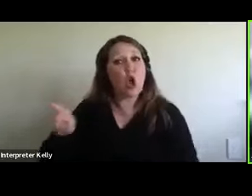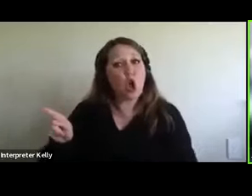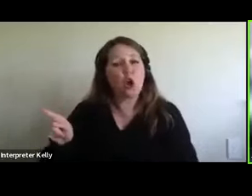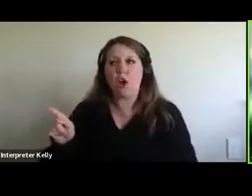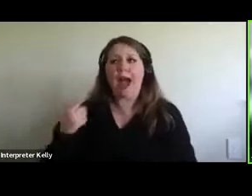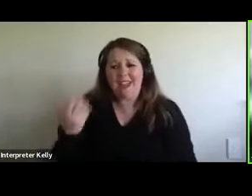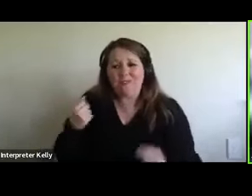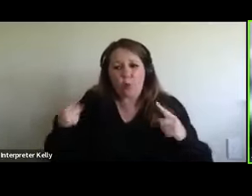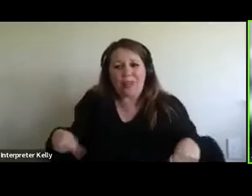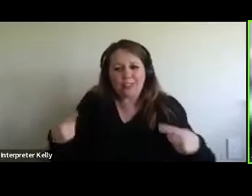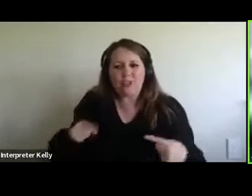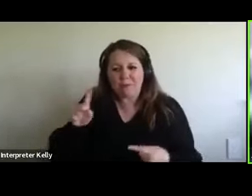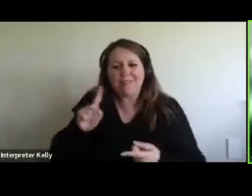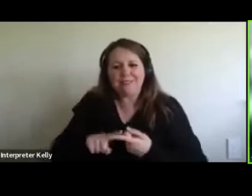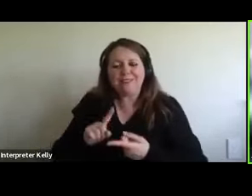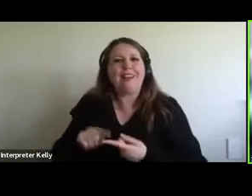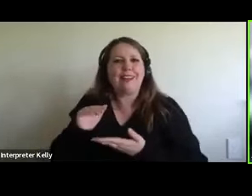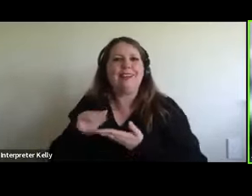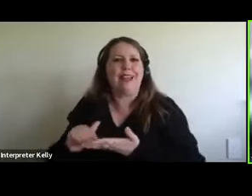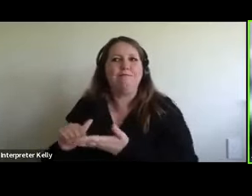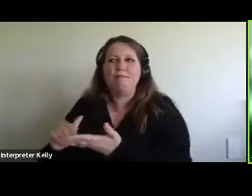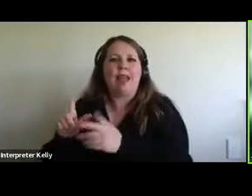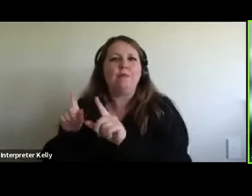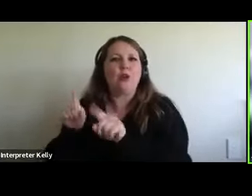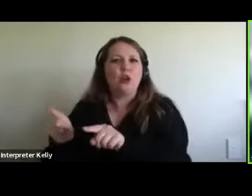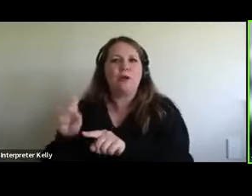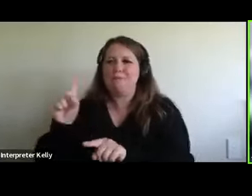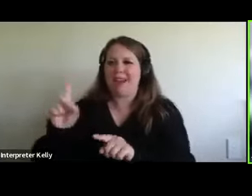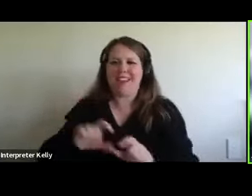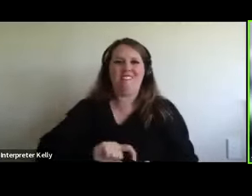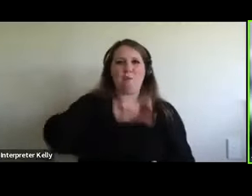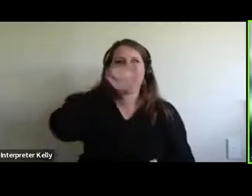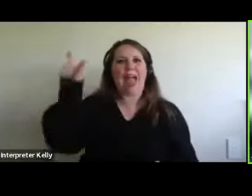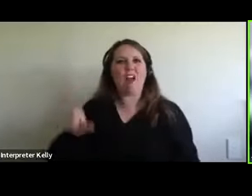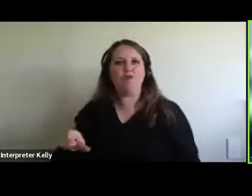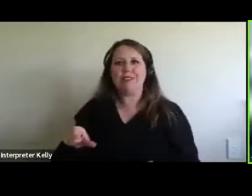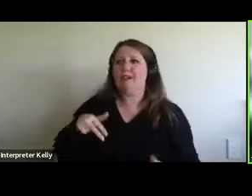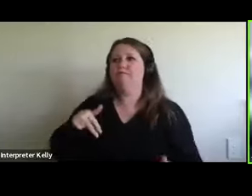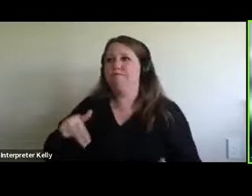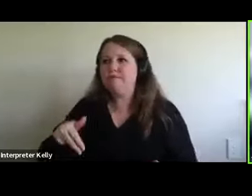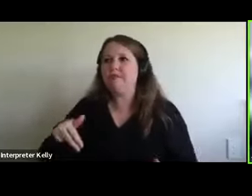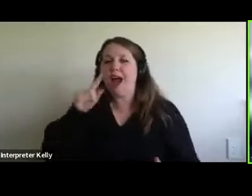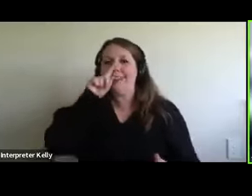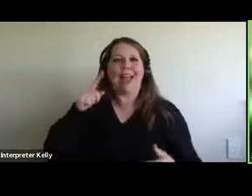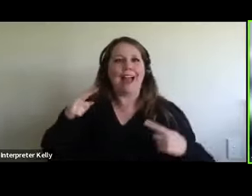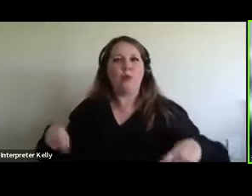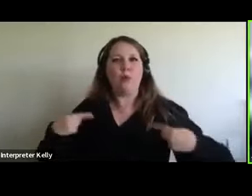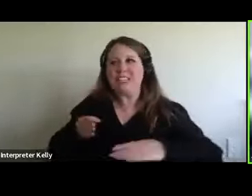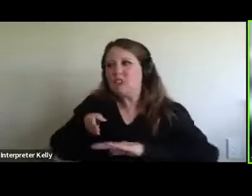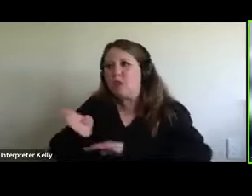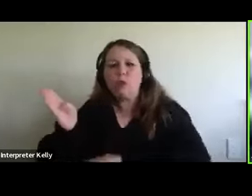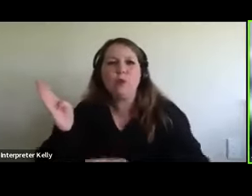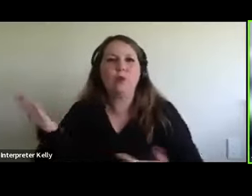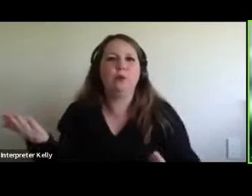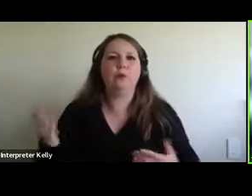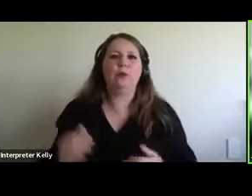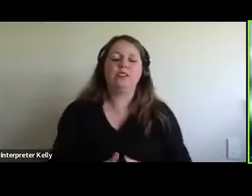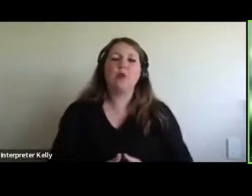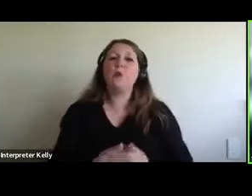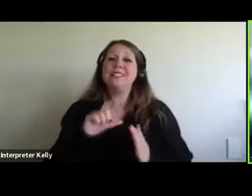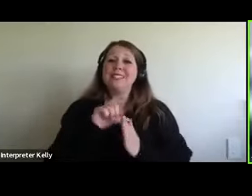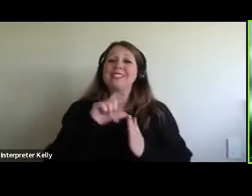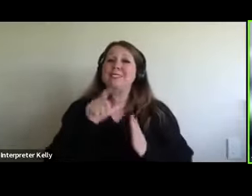having a disability is not something bad. You know, it's part of our human diversity. And for many years, segregation has